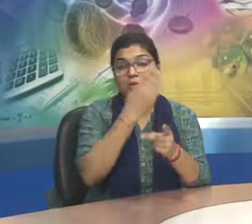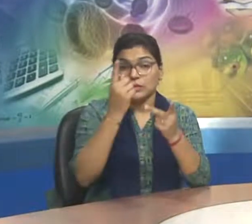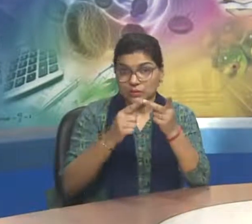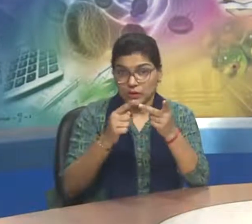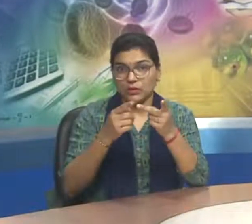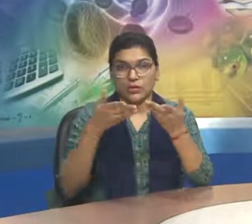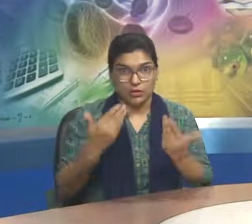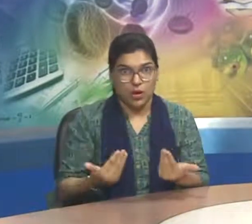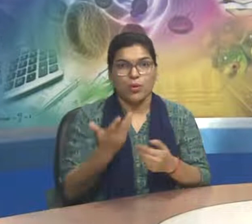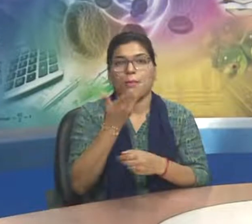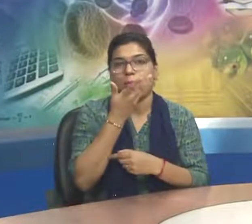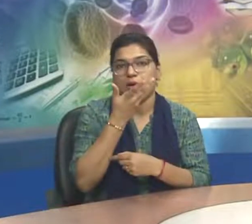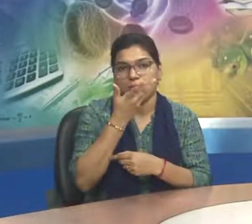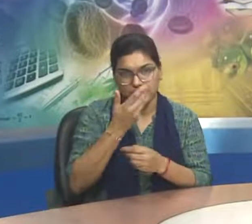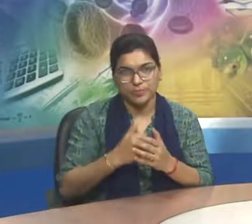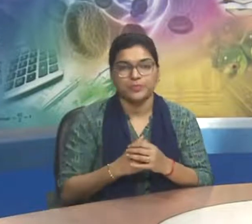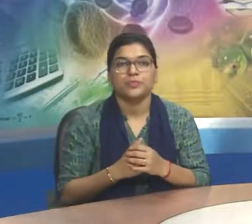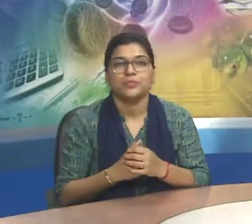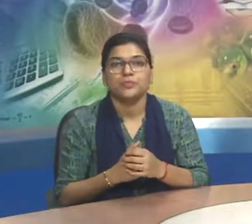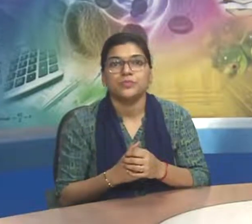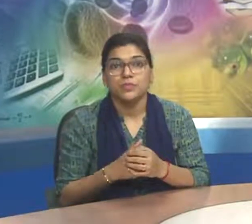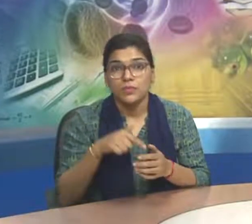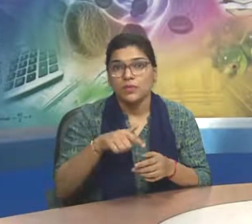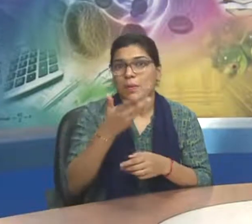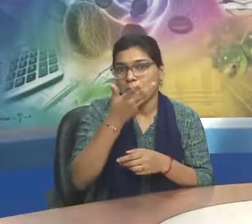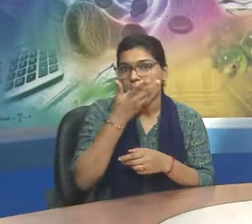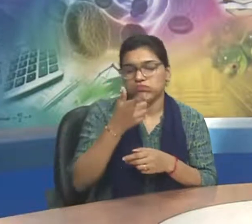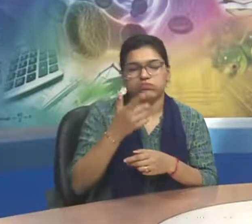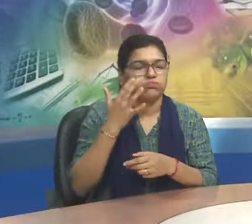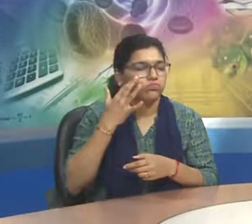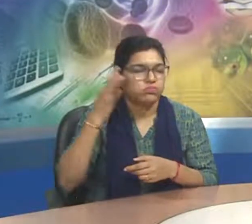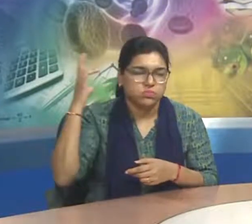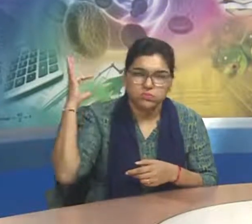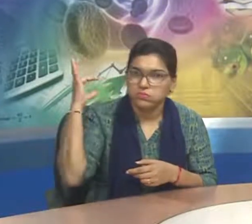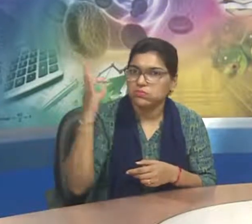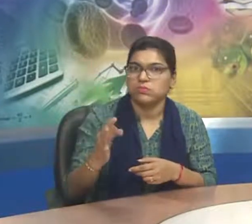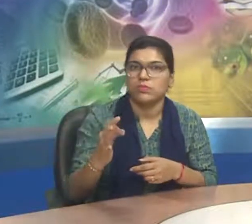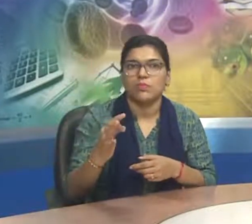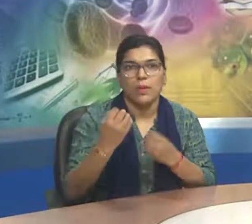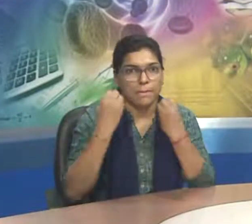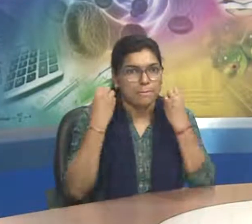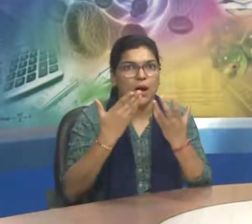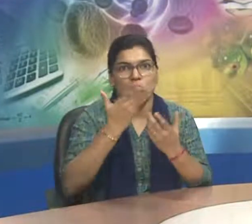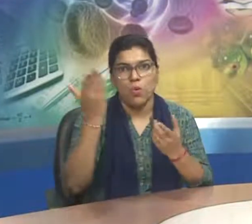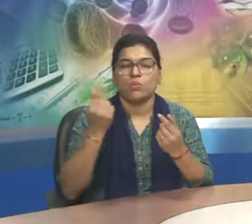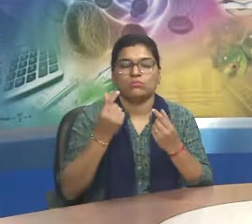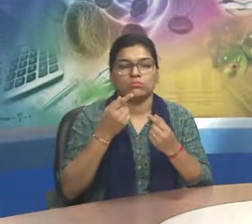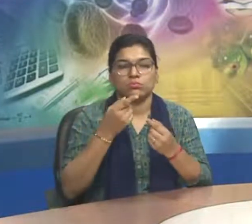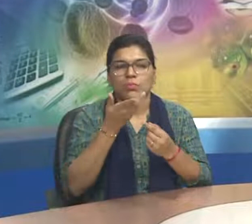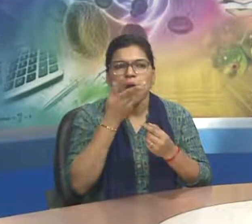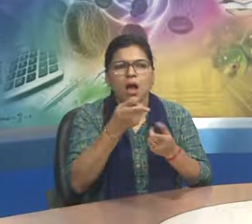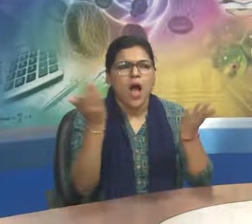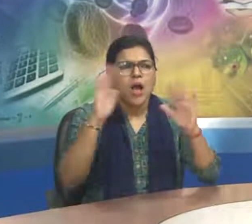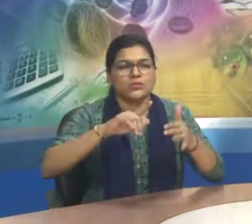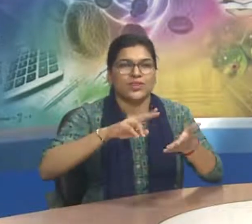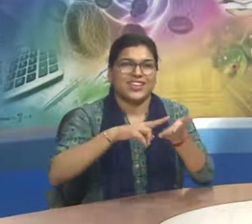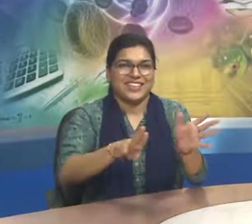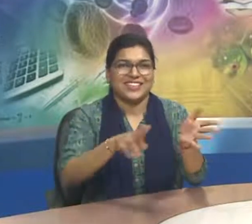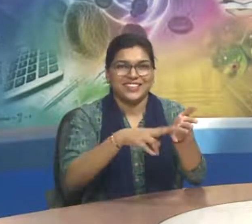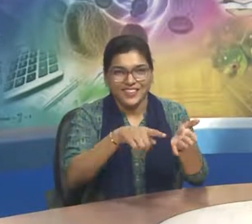Now we have understood the land. Now let us understand this water resource. This